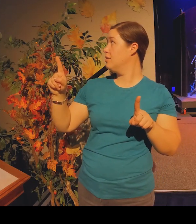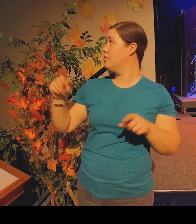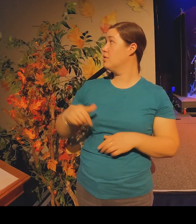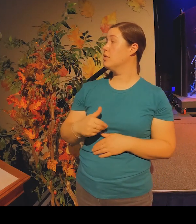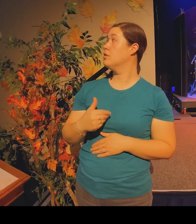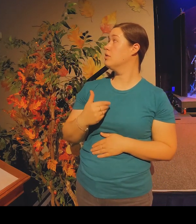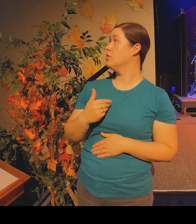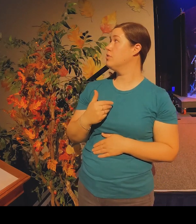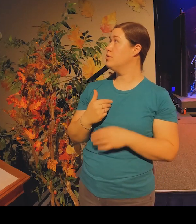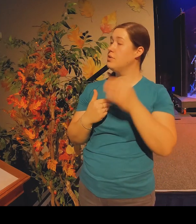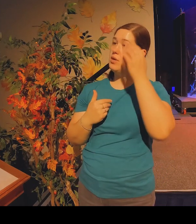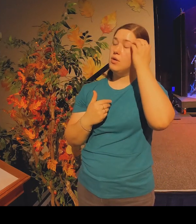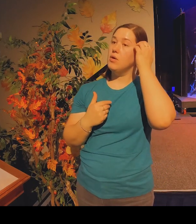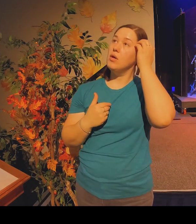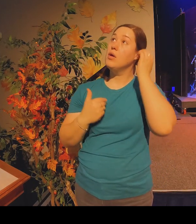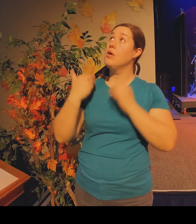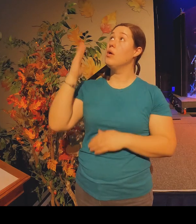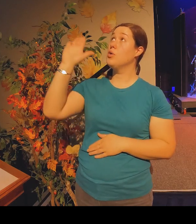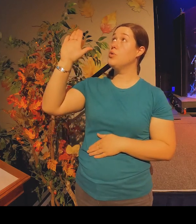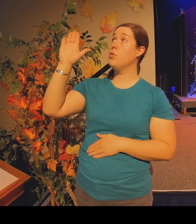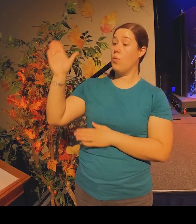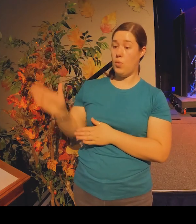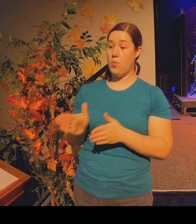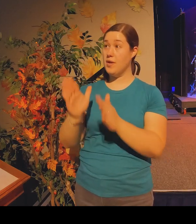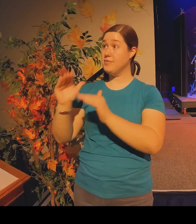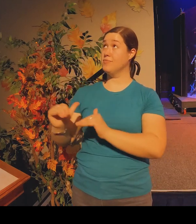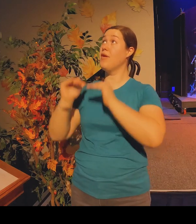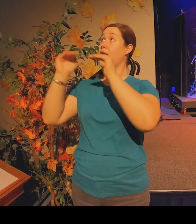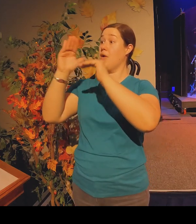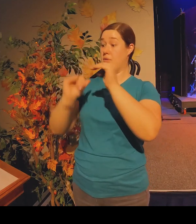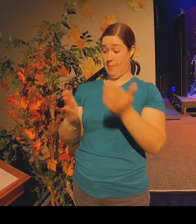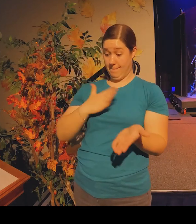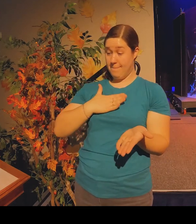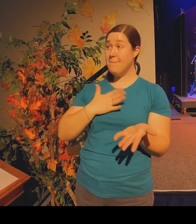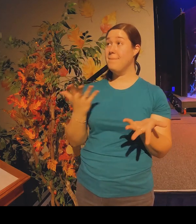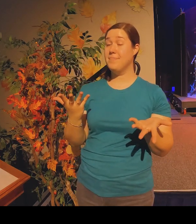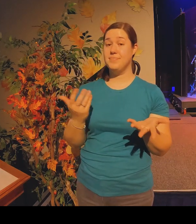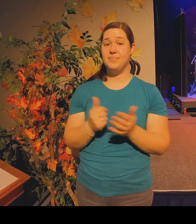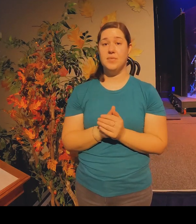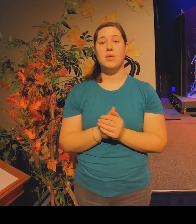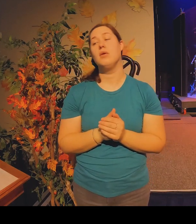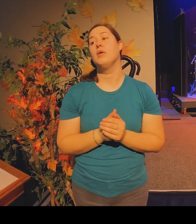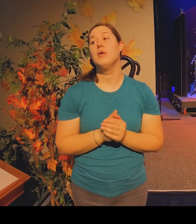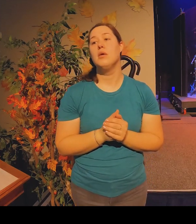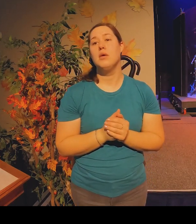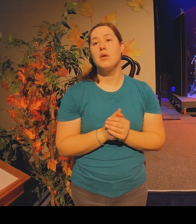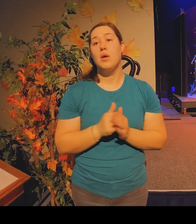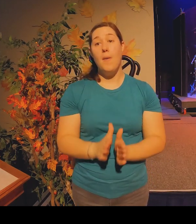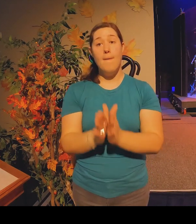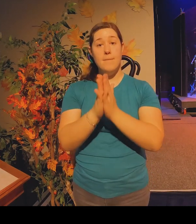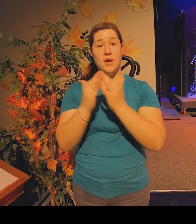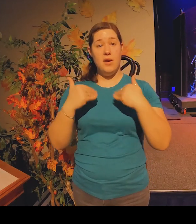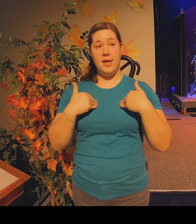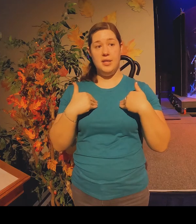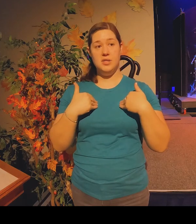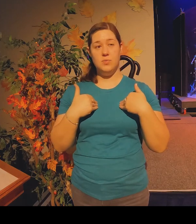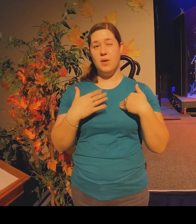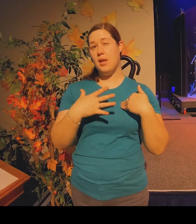a prayer, because we only see a particular amount in our life. I mean, prayer has what I like to call